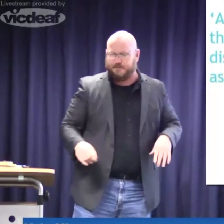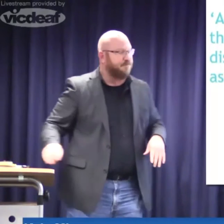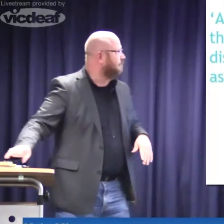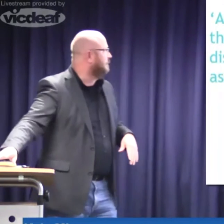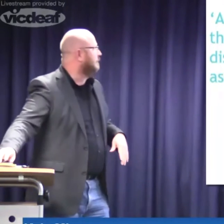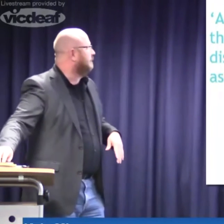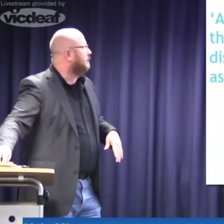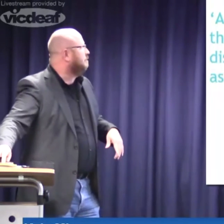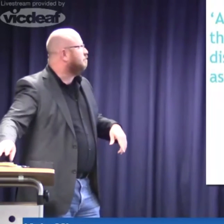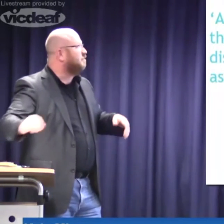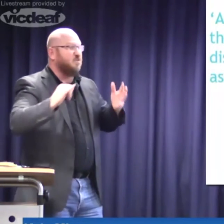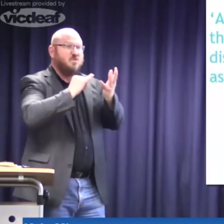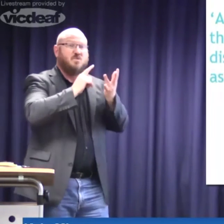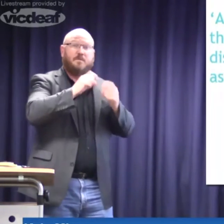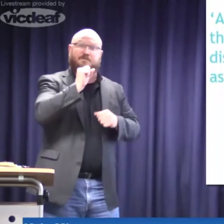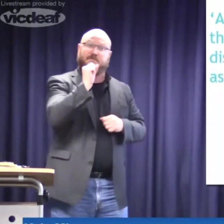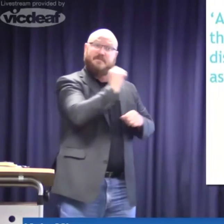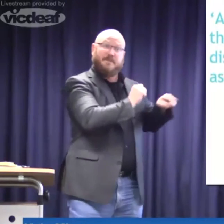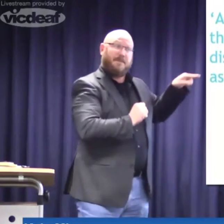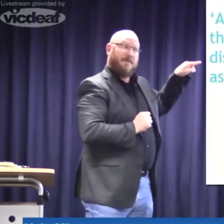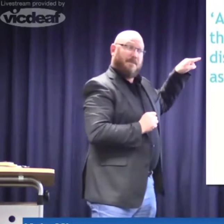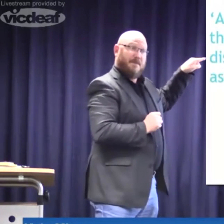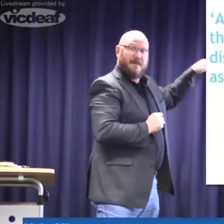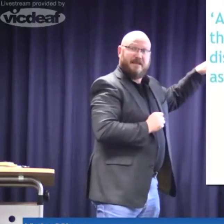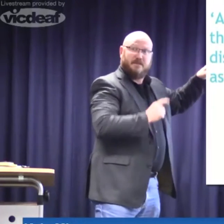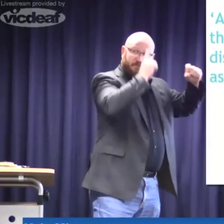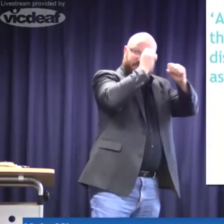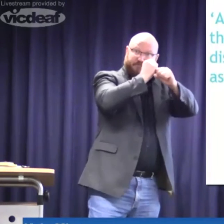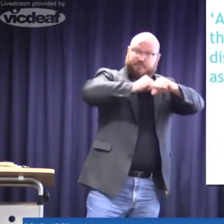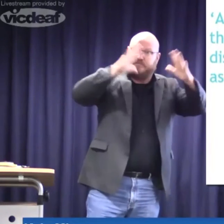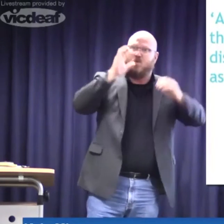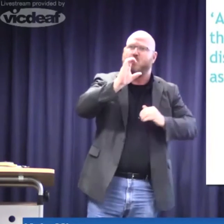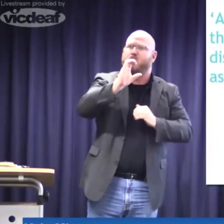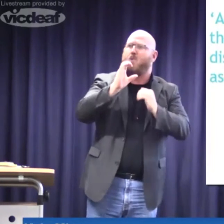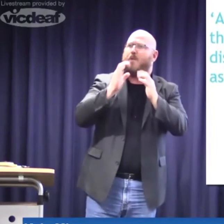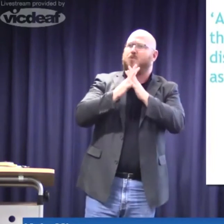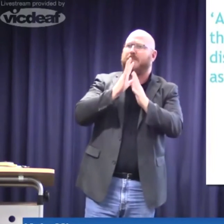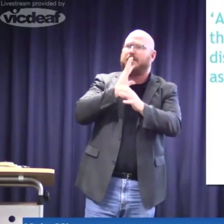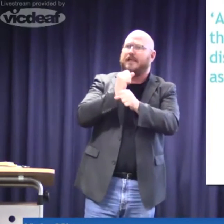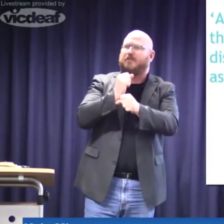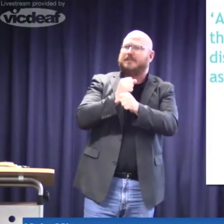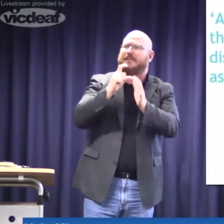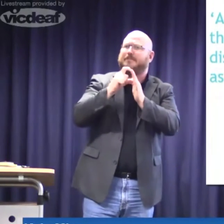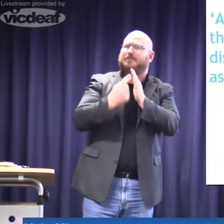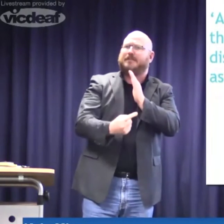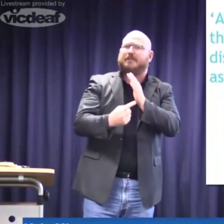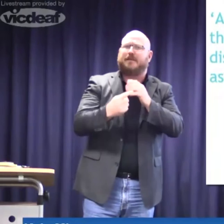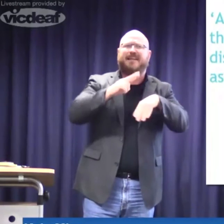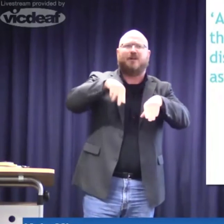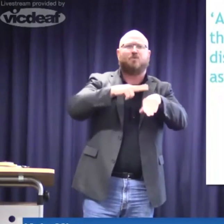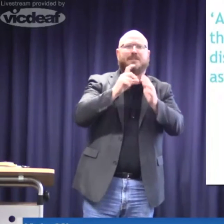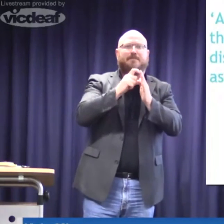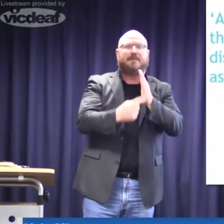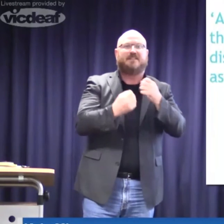are, and by classifying us as a disability and moving our services to under the NDIS is wrong.